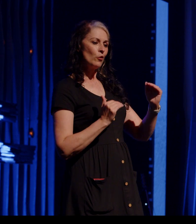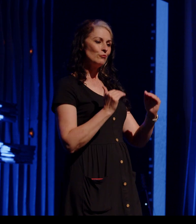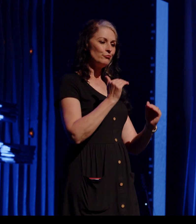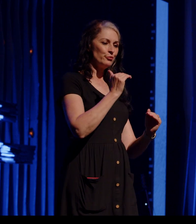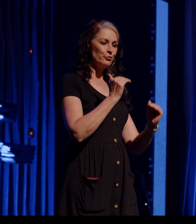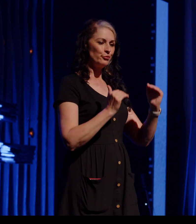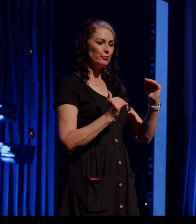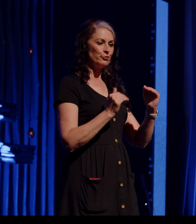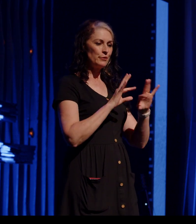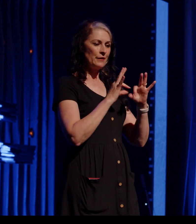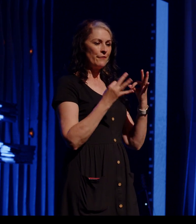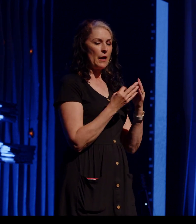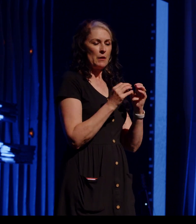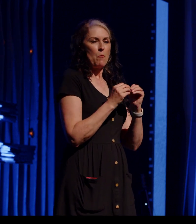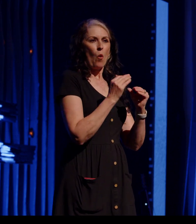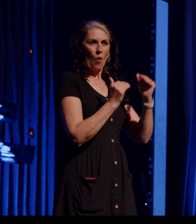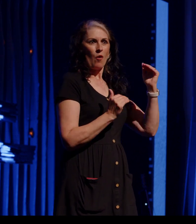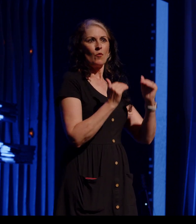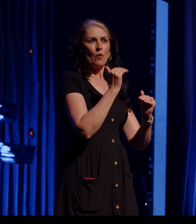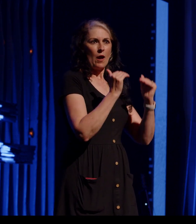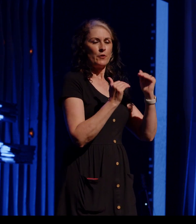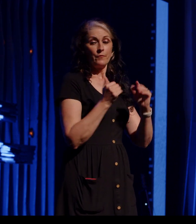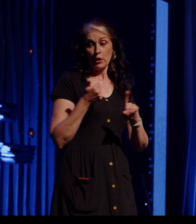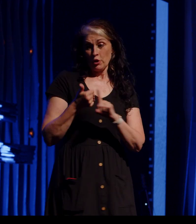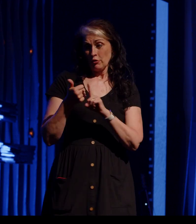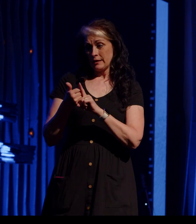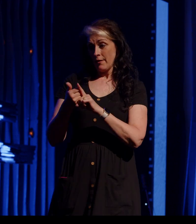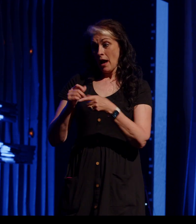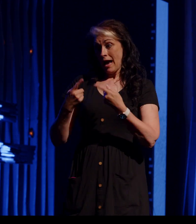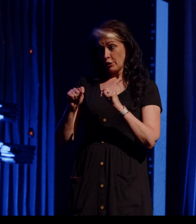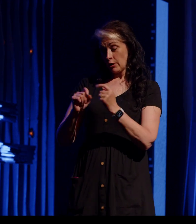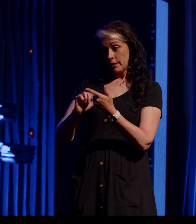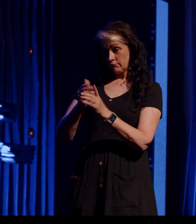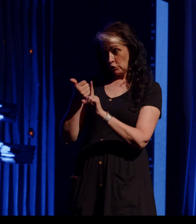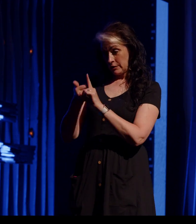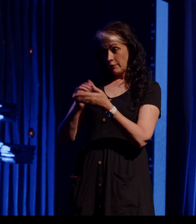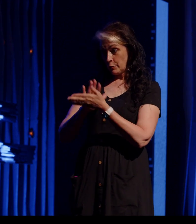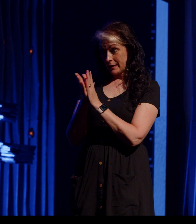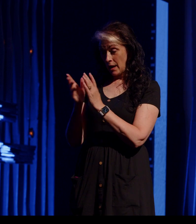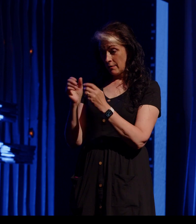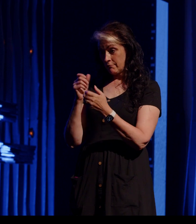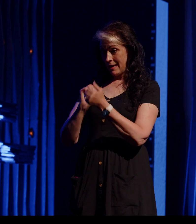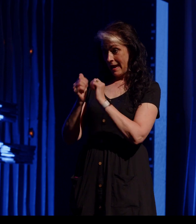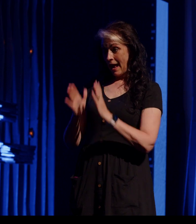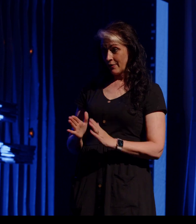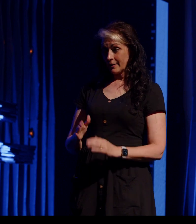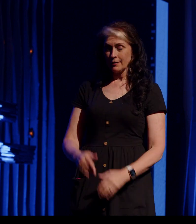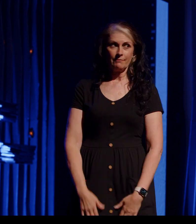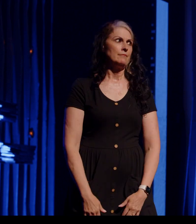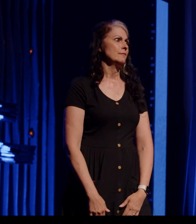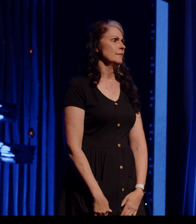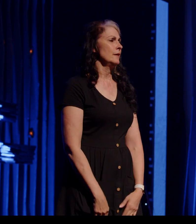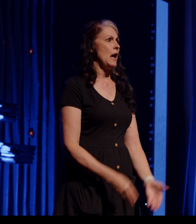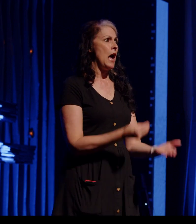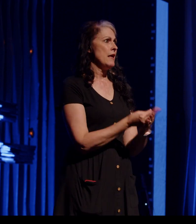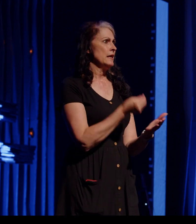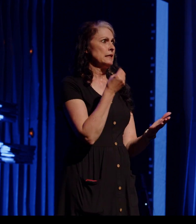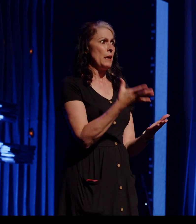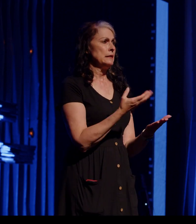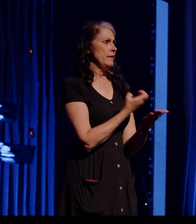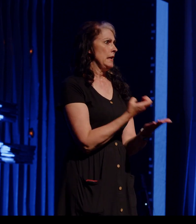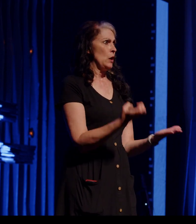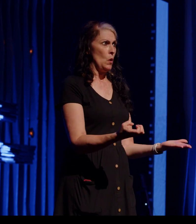family more well-rounded, I think. And I've tried to make you an athlete. He does. I have the most expensive equipment